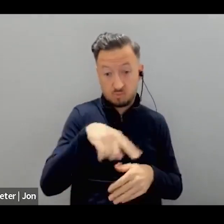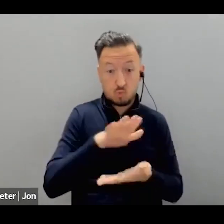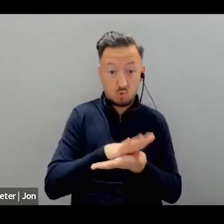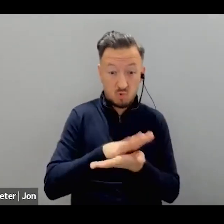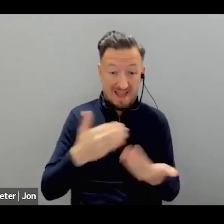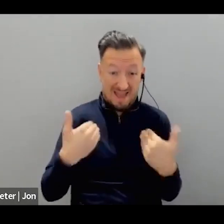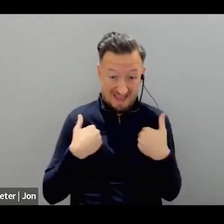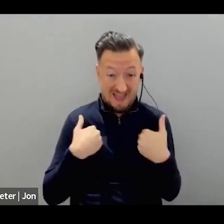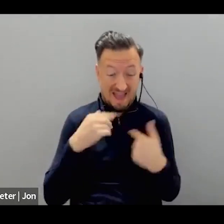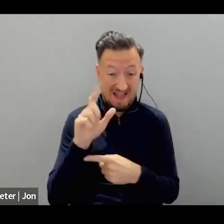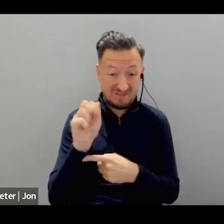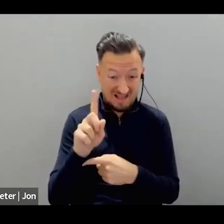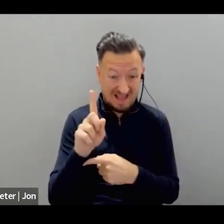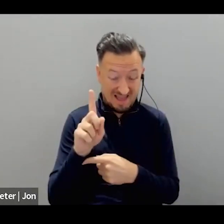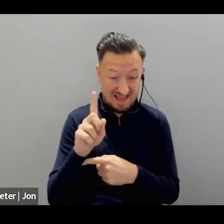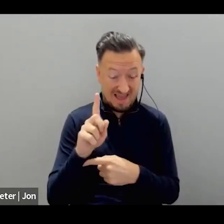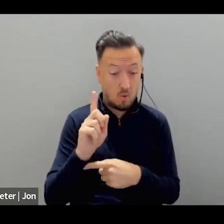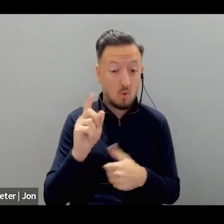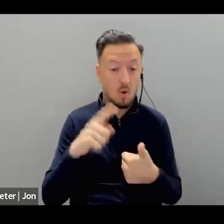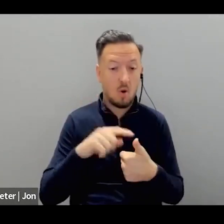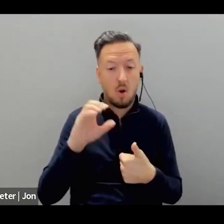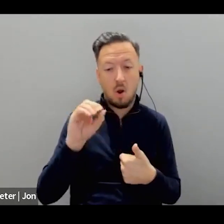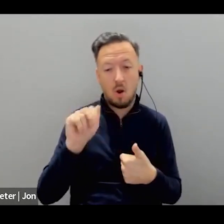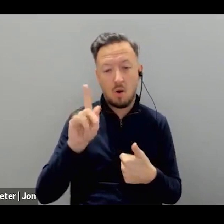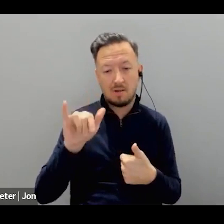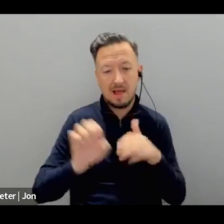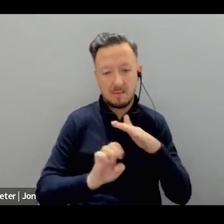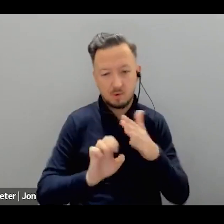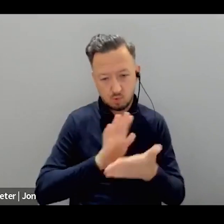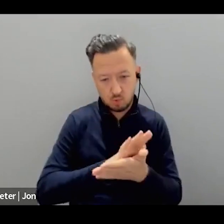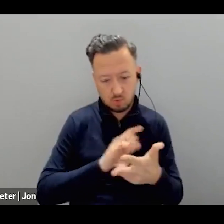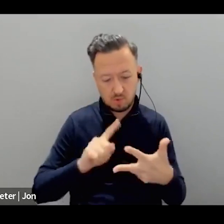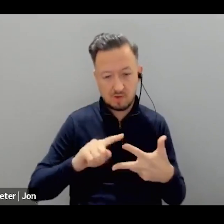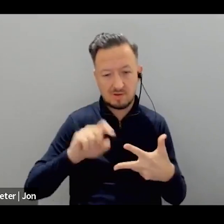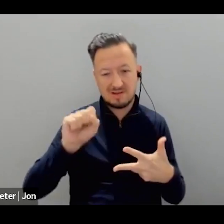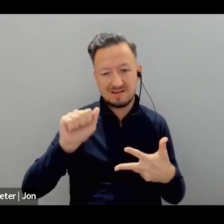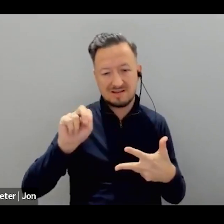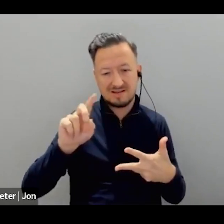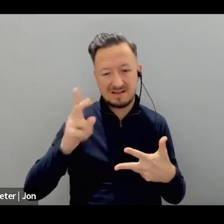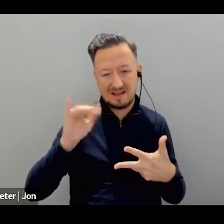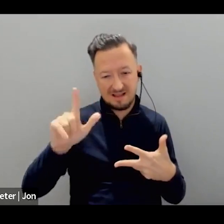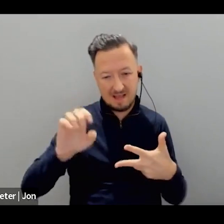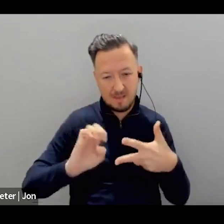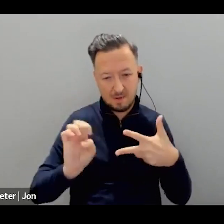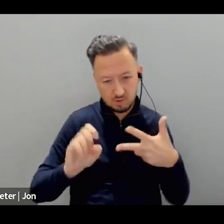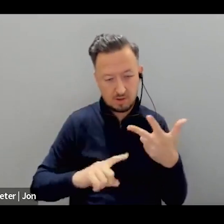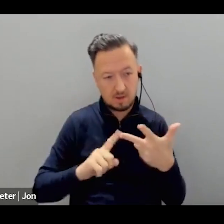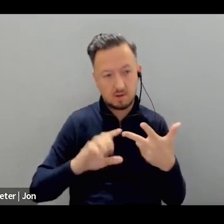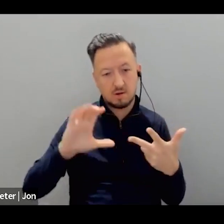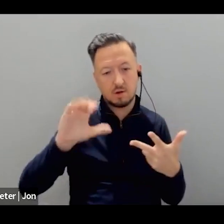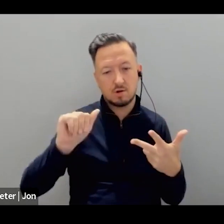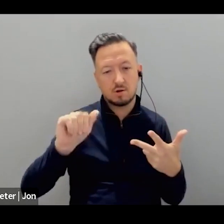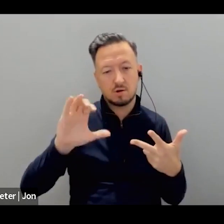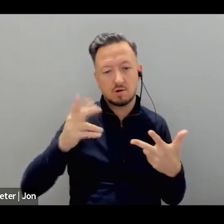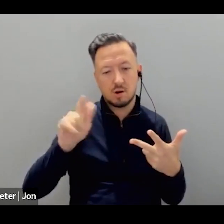lead in the county system are Oakley Elementary School, Sand Hill Elementary School, Charles C.